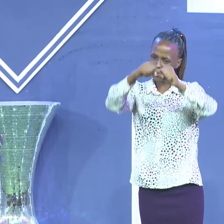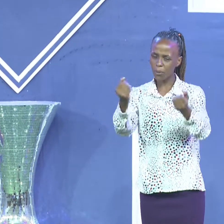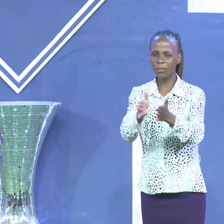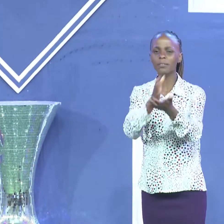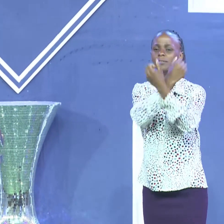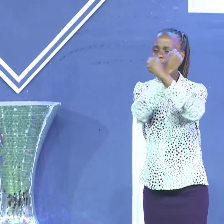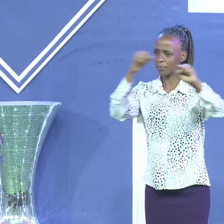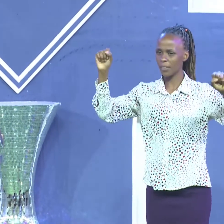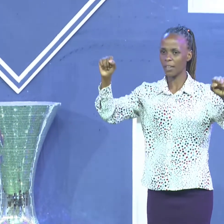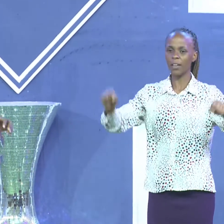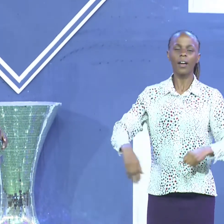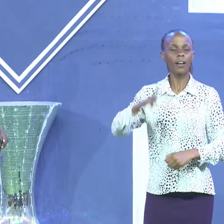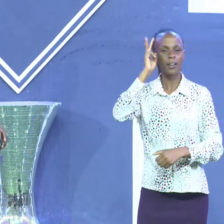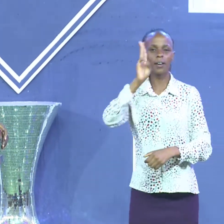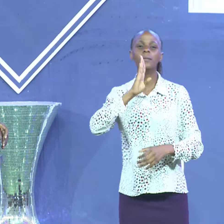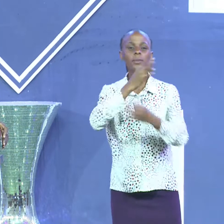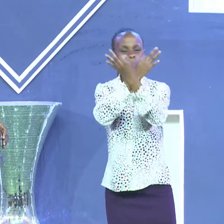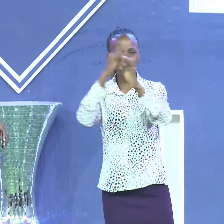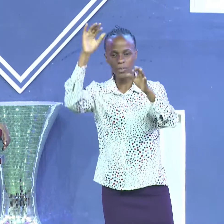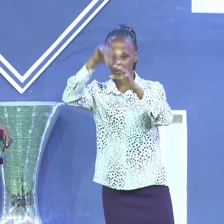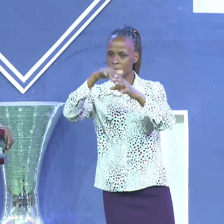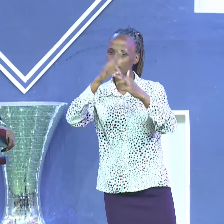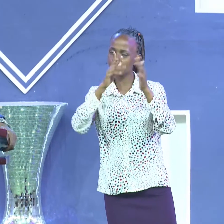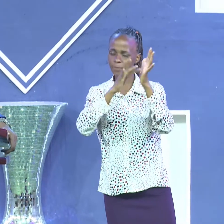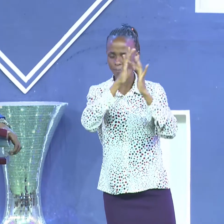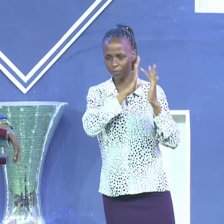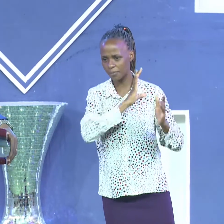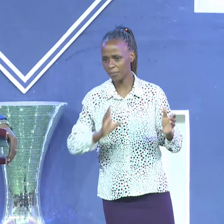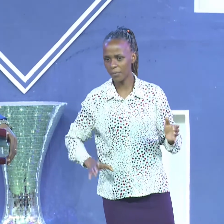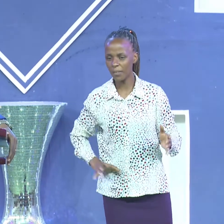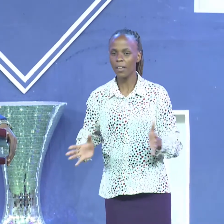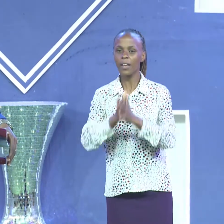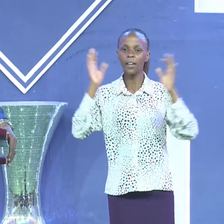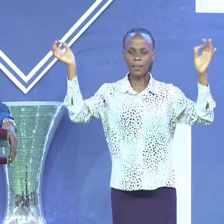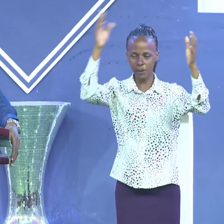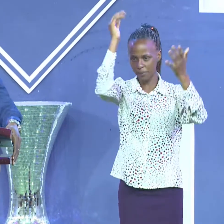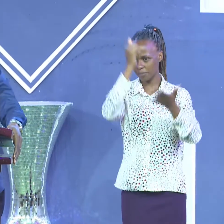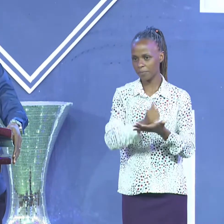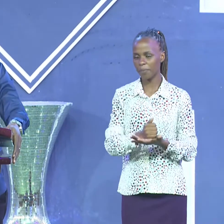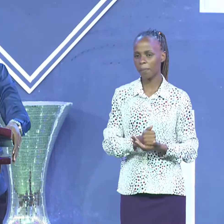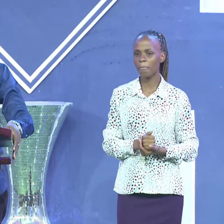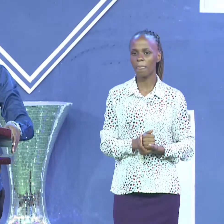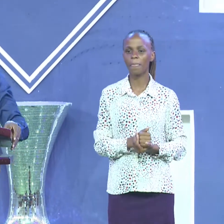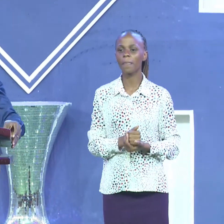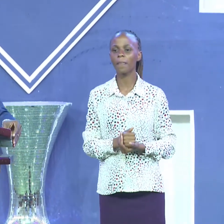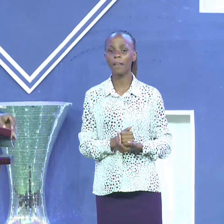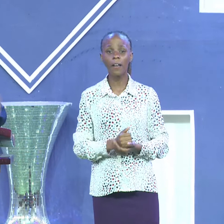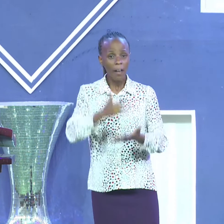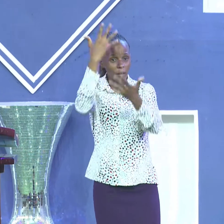broken down. That I may be released in the name of our Lord Jesus. Hallelujah. Amen.